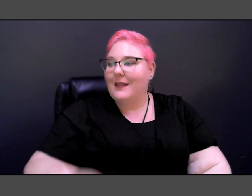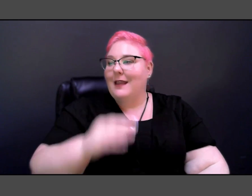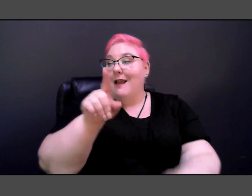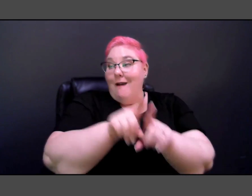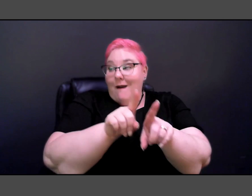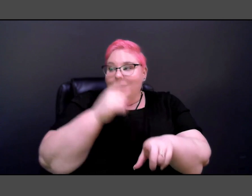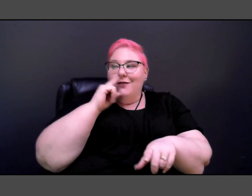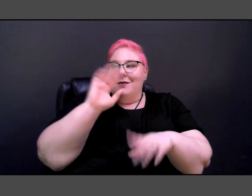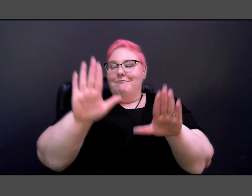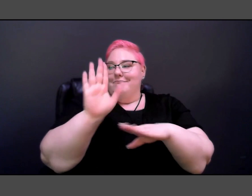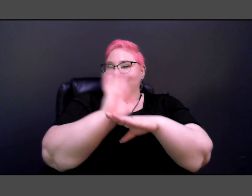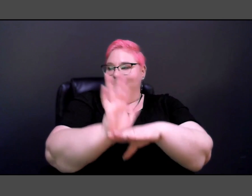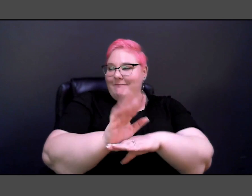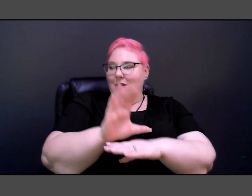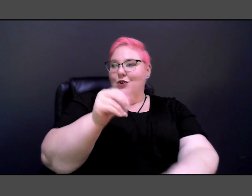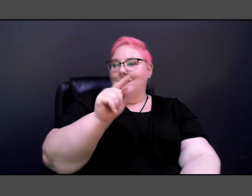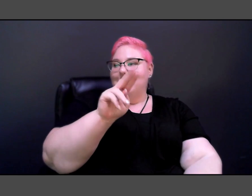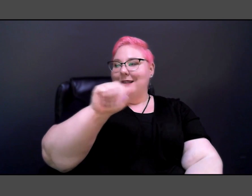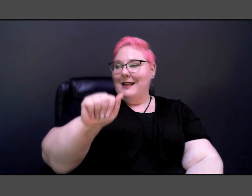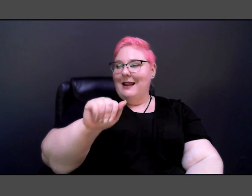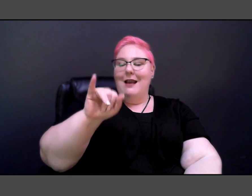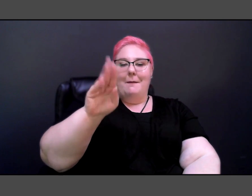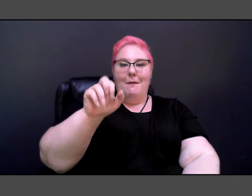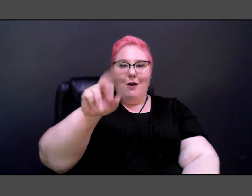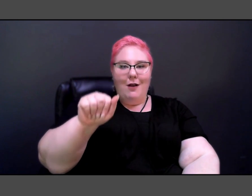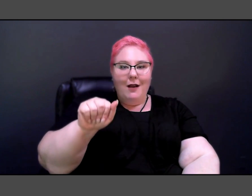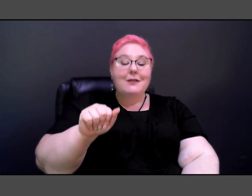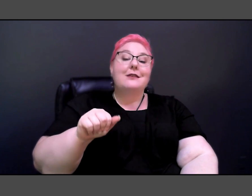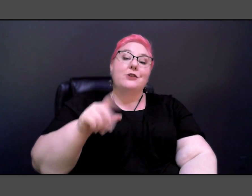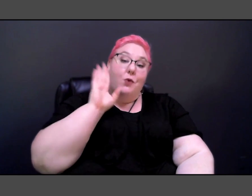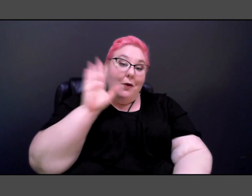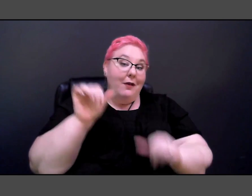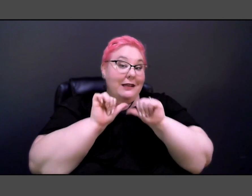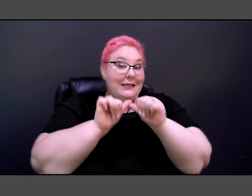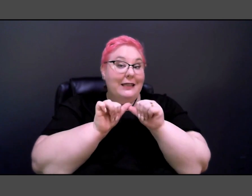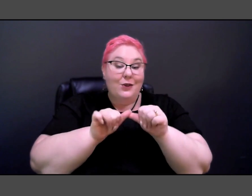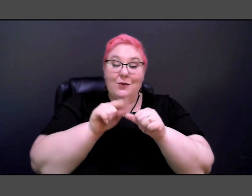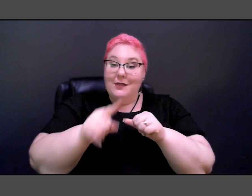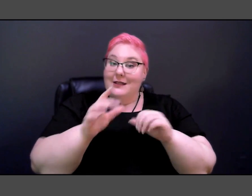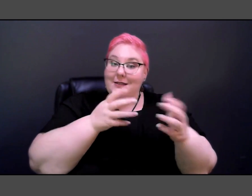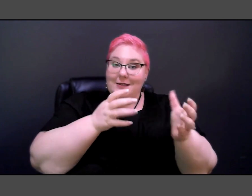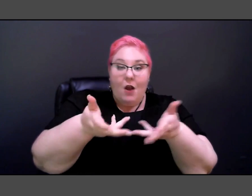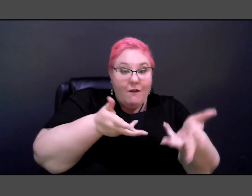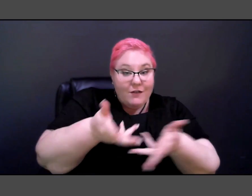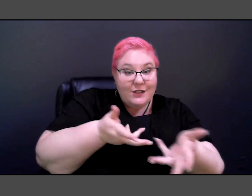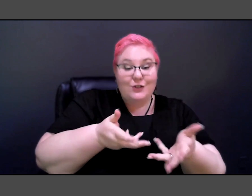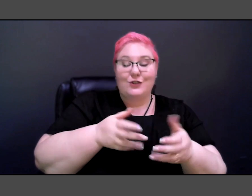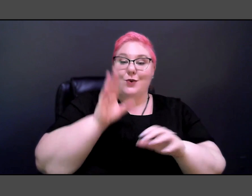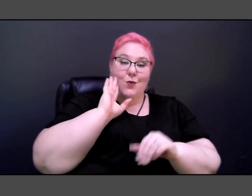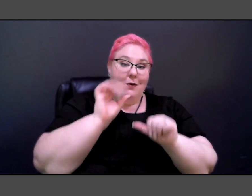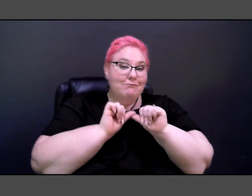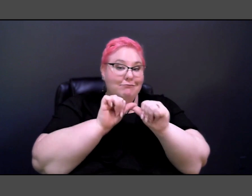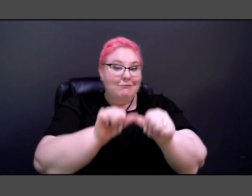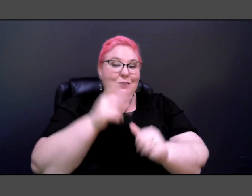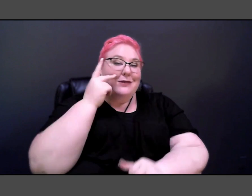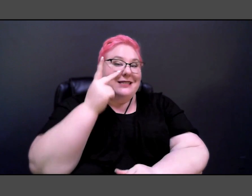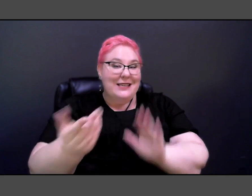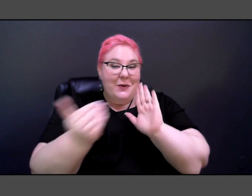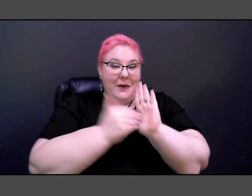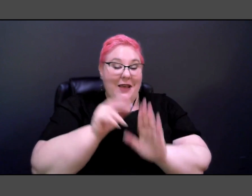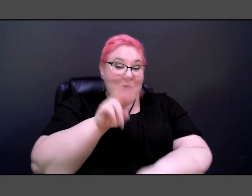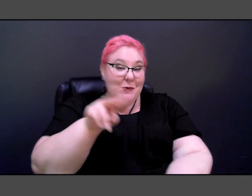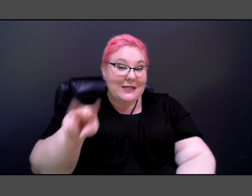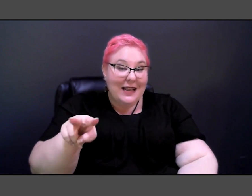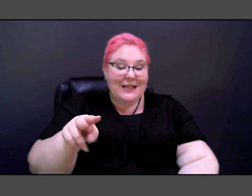connect to each other and just keep flowing. So we'll see you on the 22nd. Once again, my heart to you, Secretary Haaland,